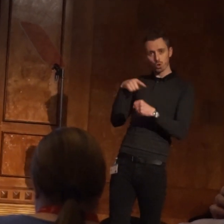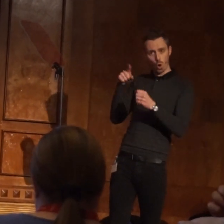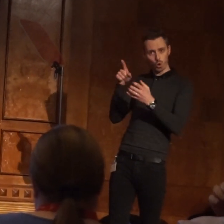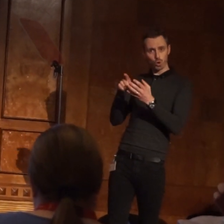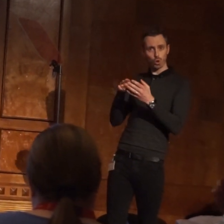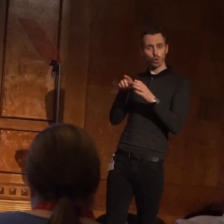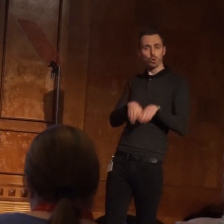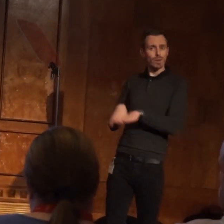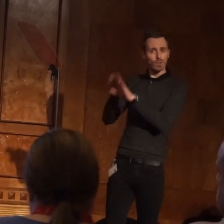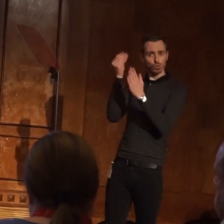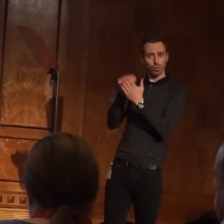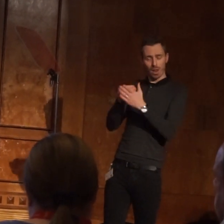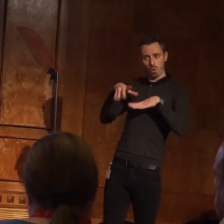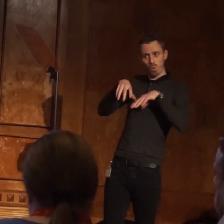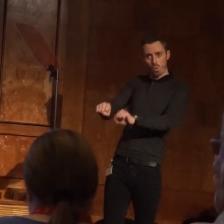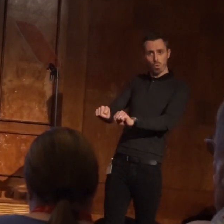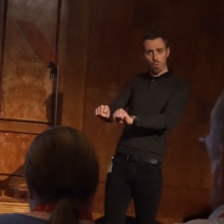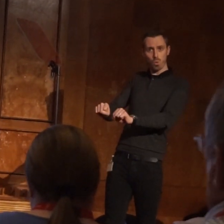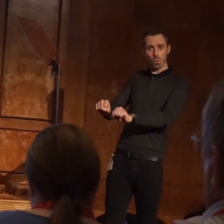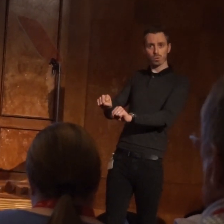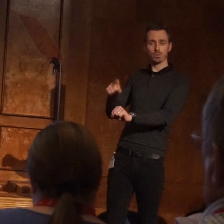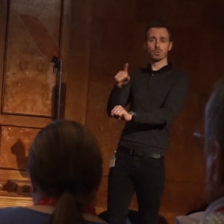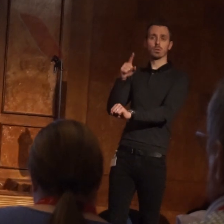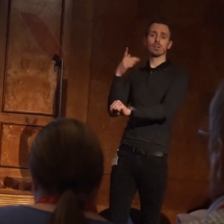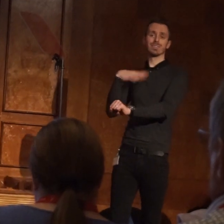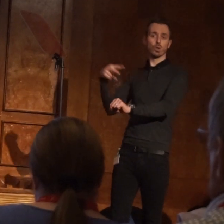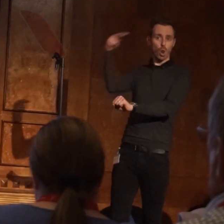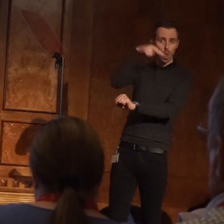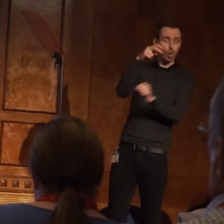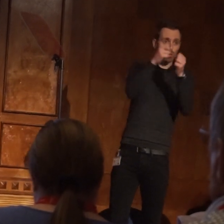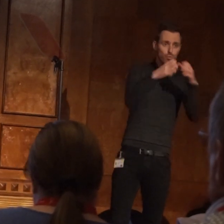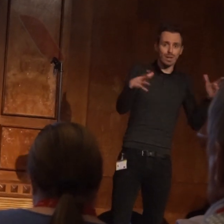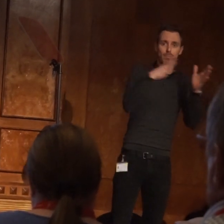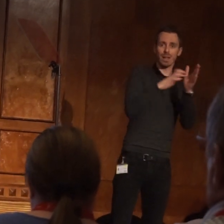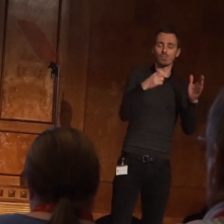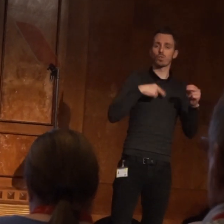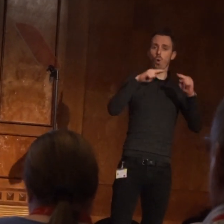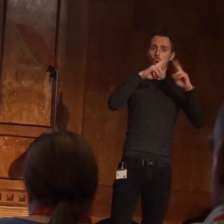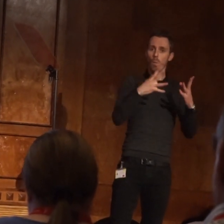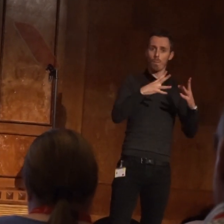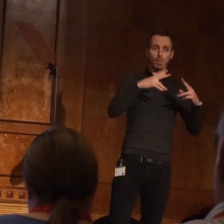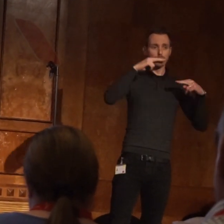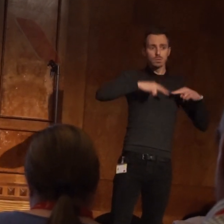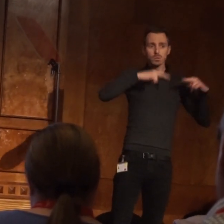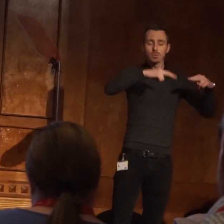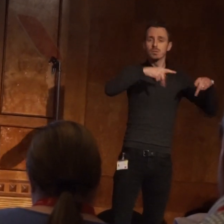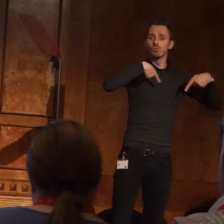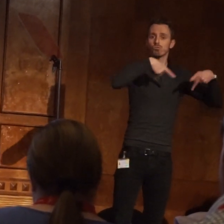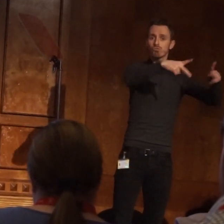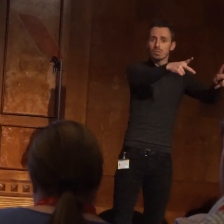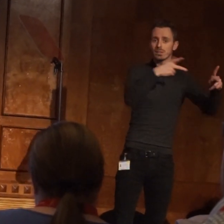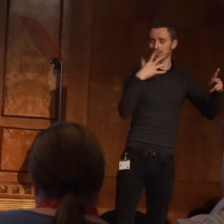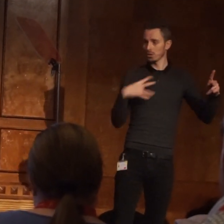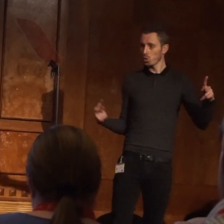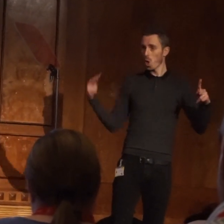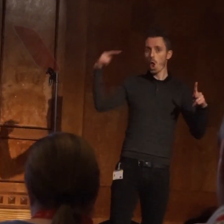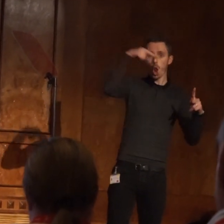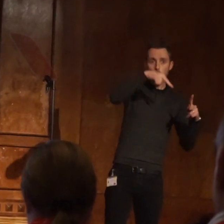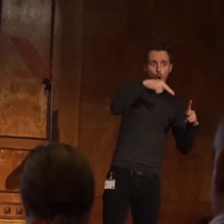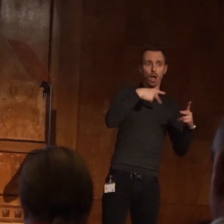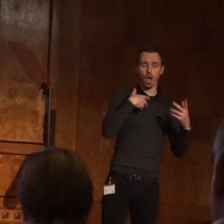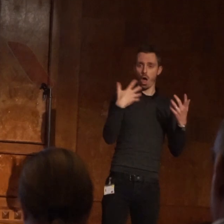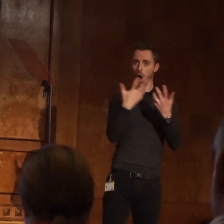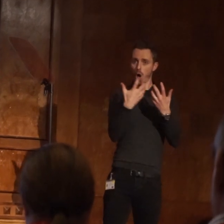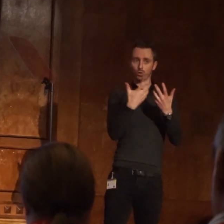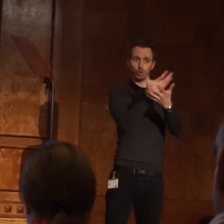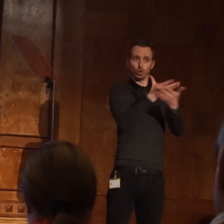rough sleepers in Greater Manchester, but also across the whole country. The fact that